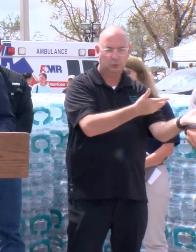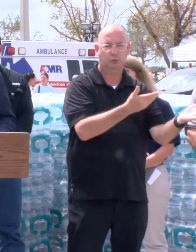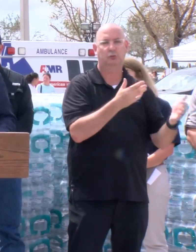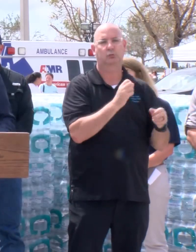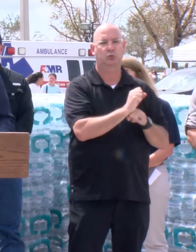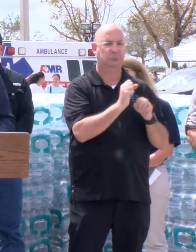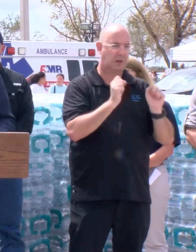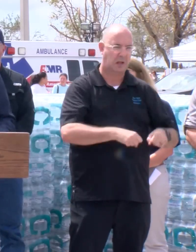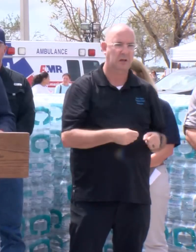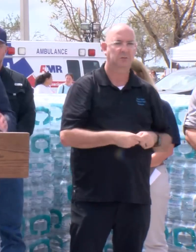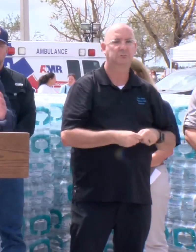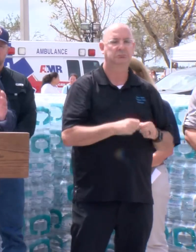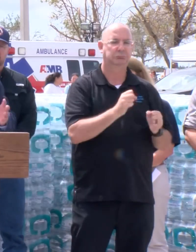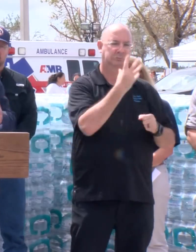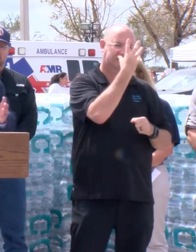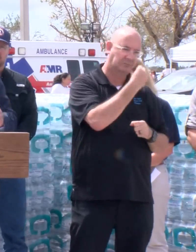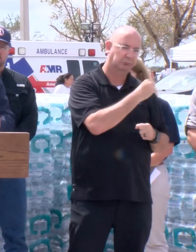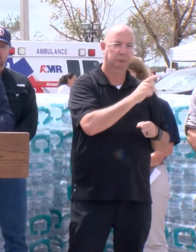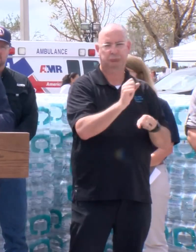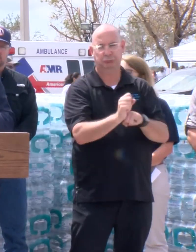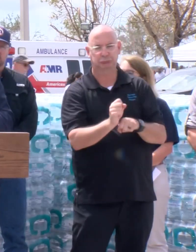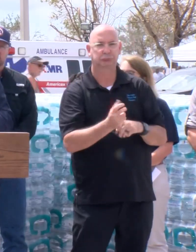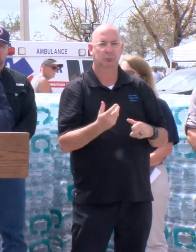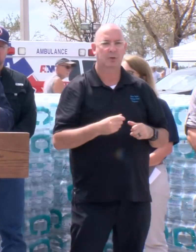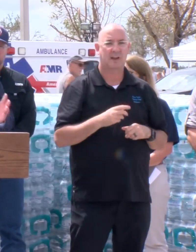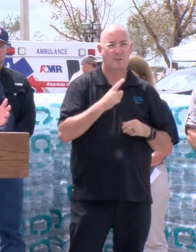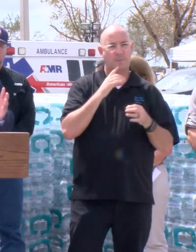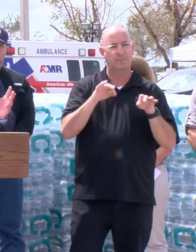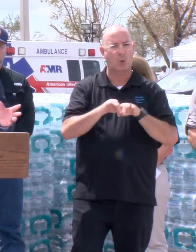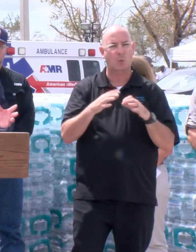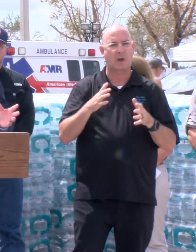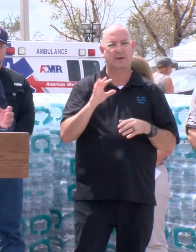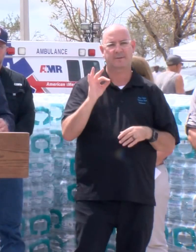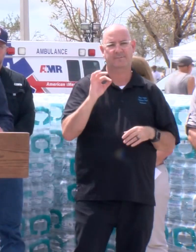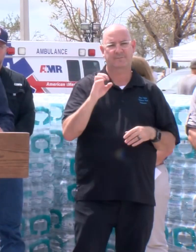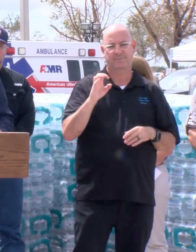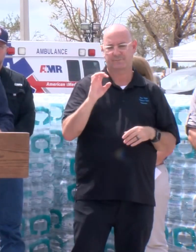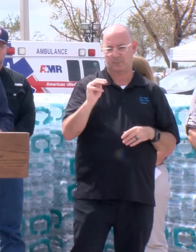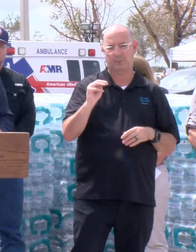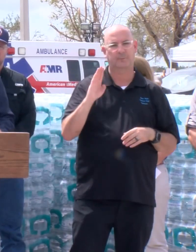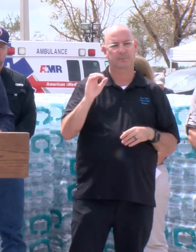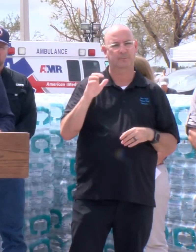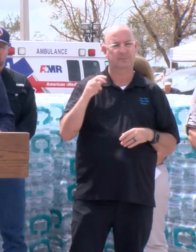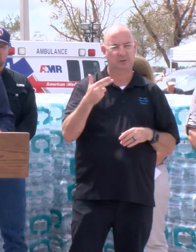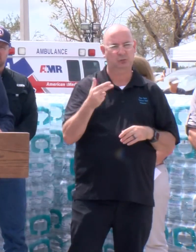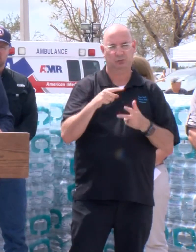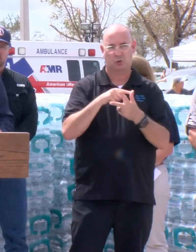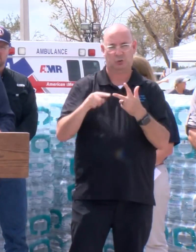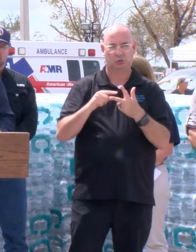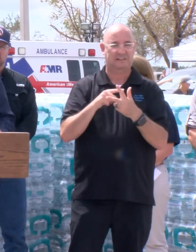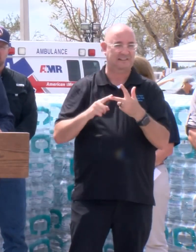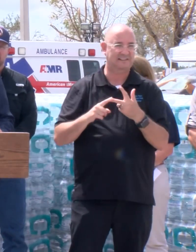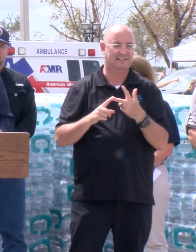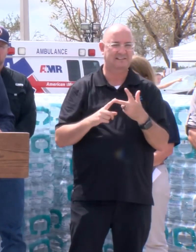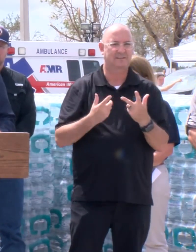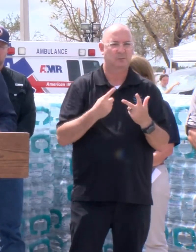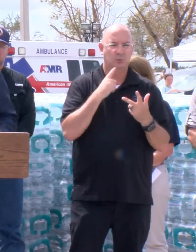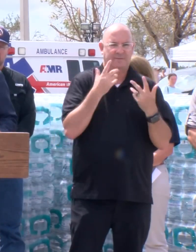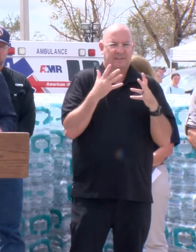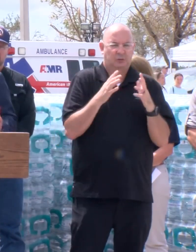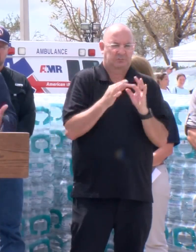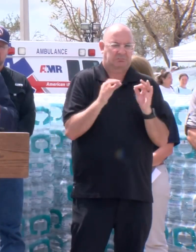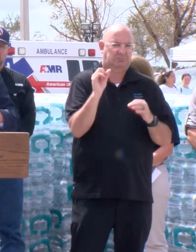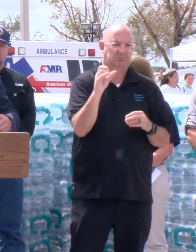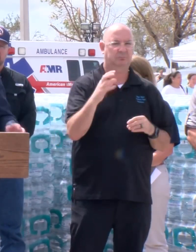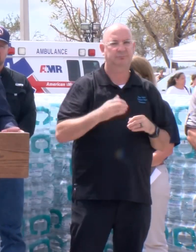So those two islands and then the Fort Myers Beach are kind of the outstanding. There are a couple LCEC pockets.